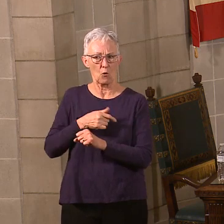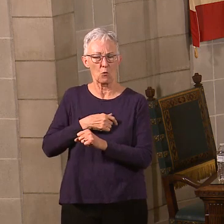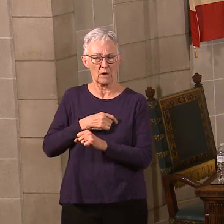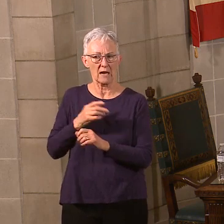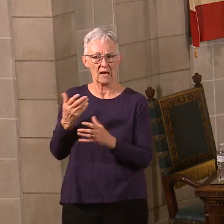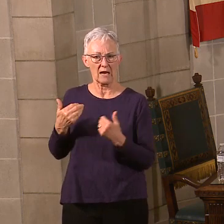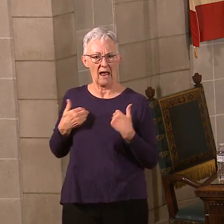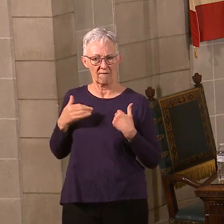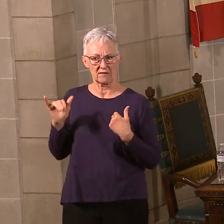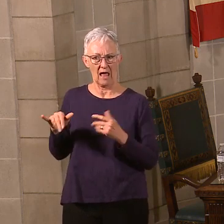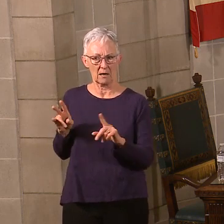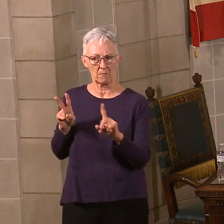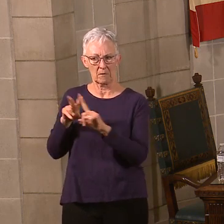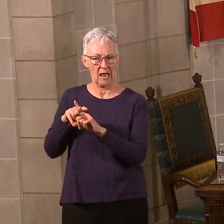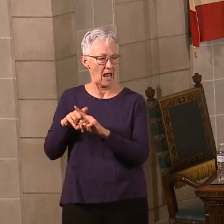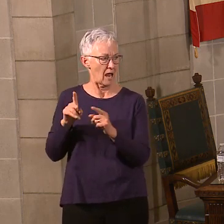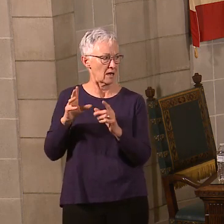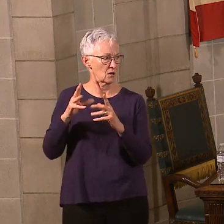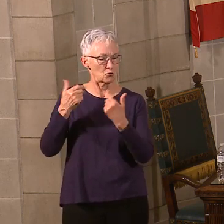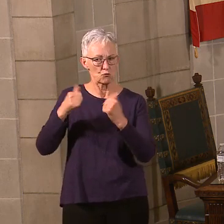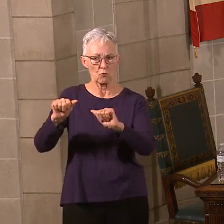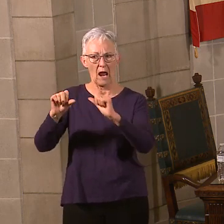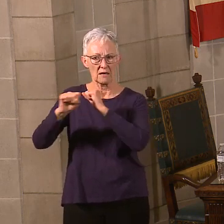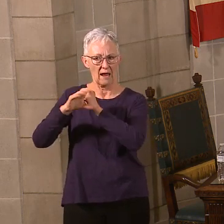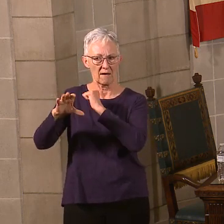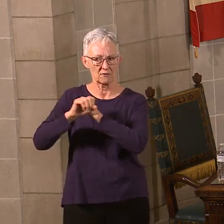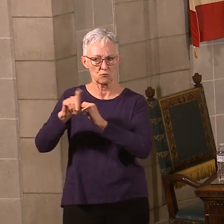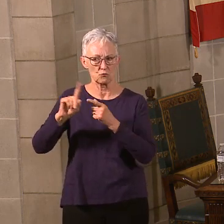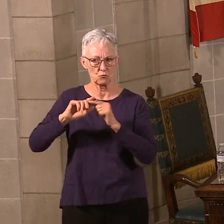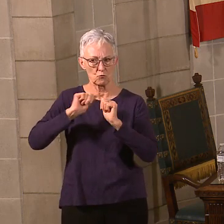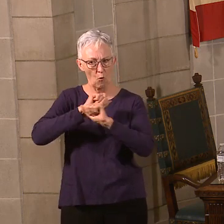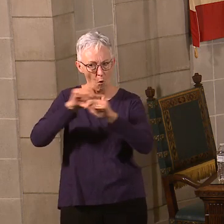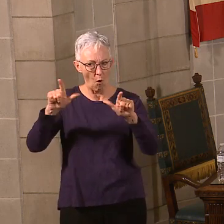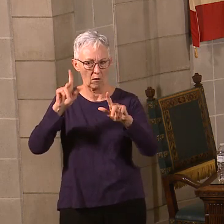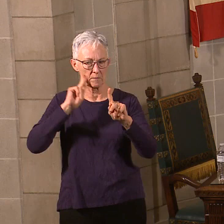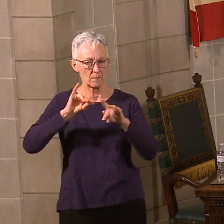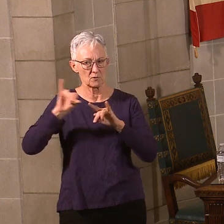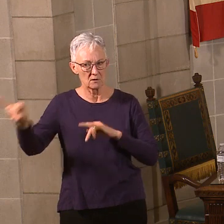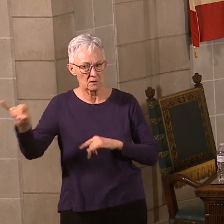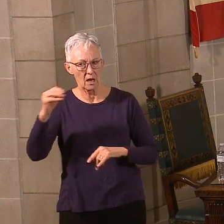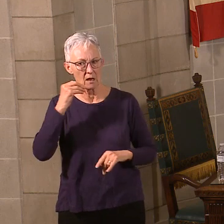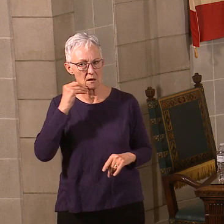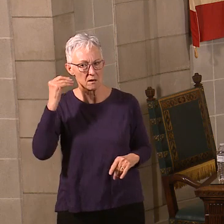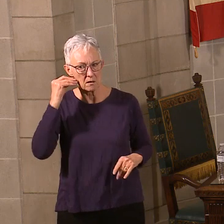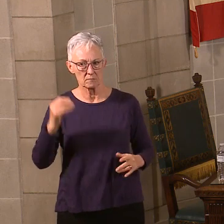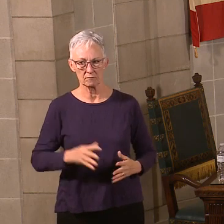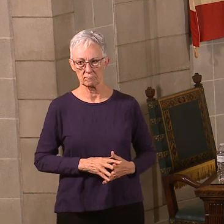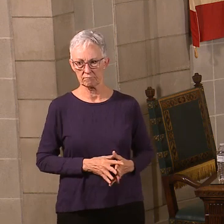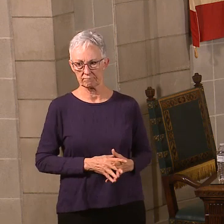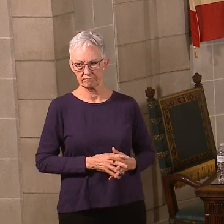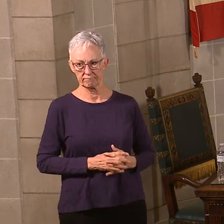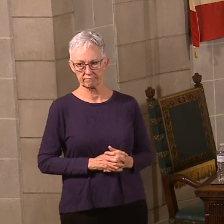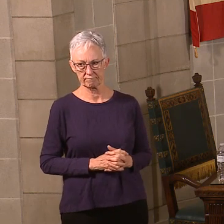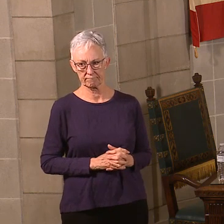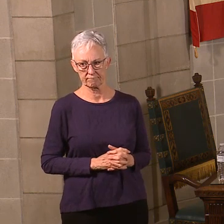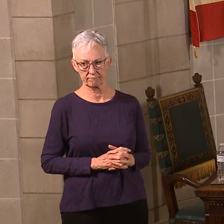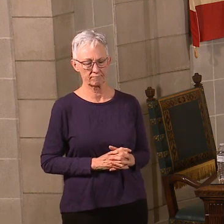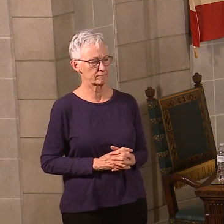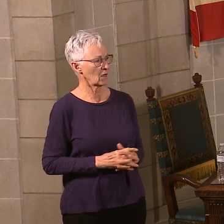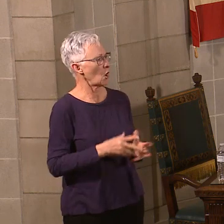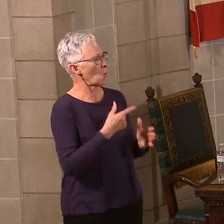I guess just for Nebraska, we're talking about this, a lot of people are stressed right now. What, as governor, what would you say to these people to kind of give them hope through this